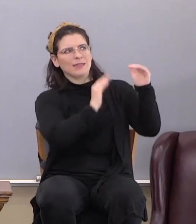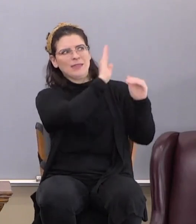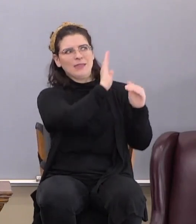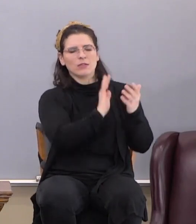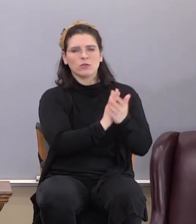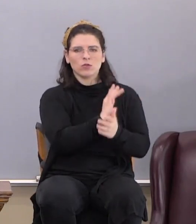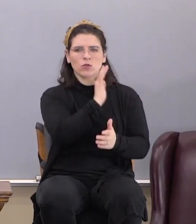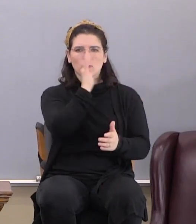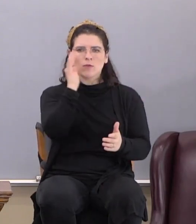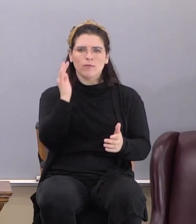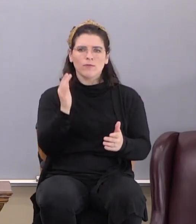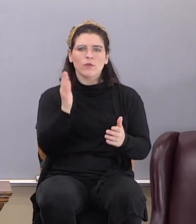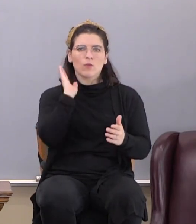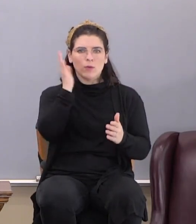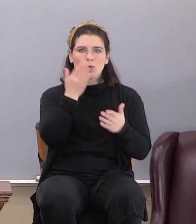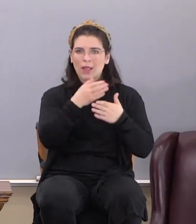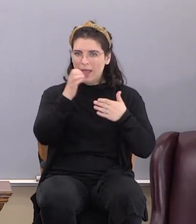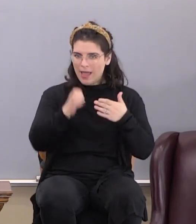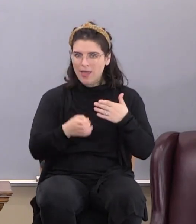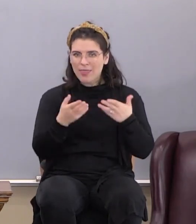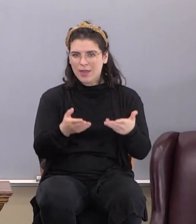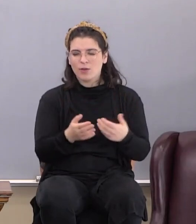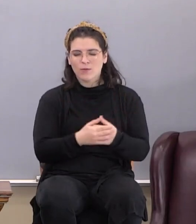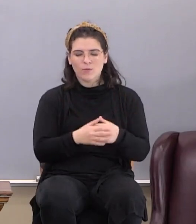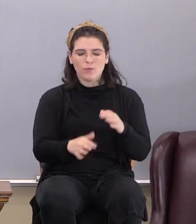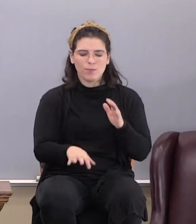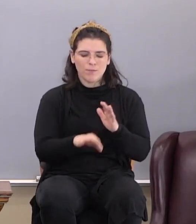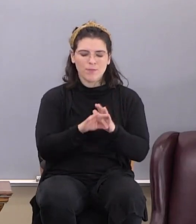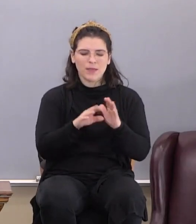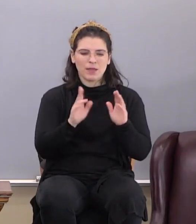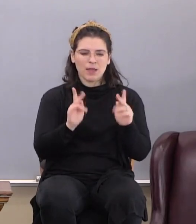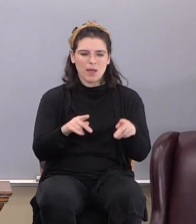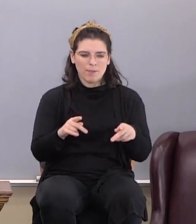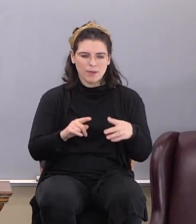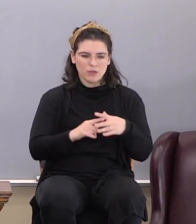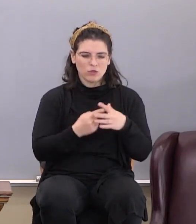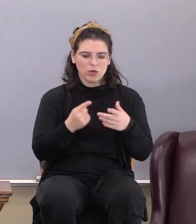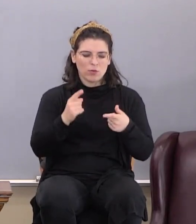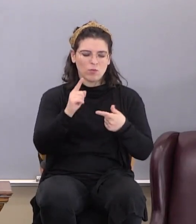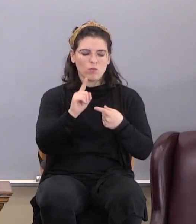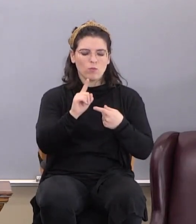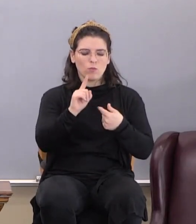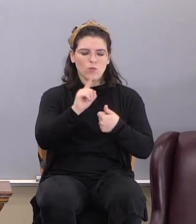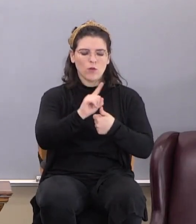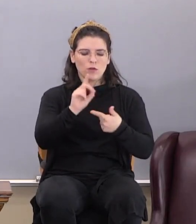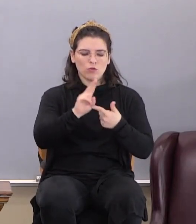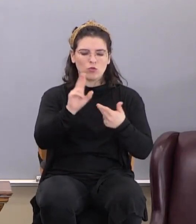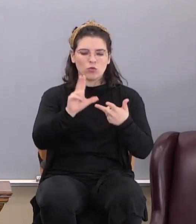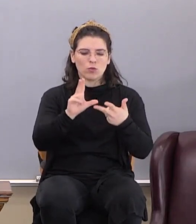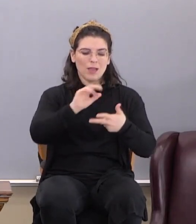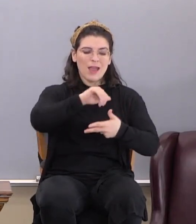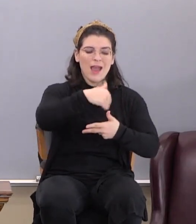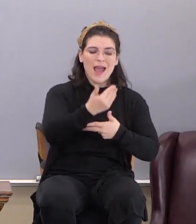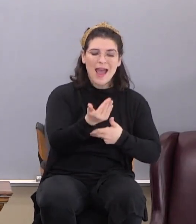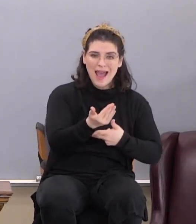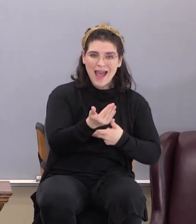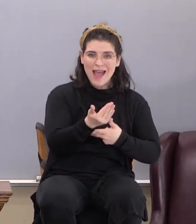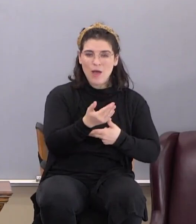glory. So we'll end there, okay? We'll pick up next week three questions. How do